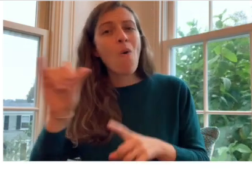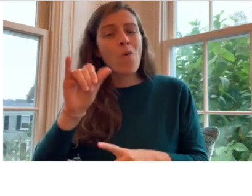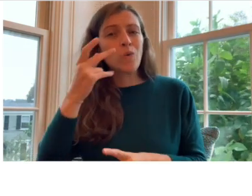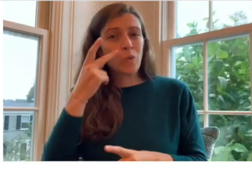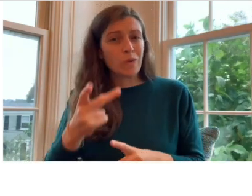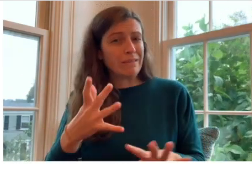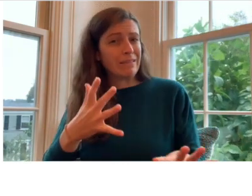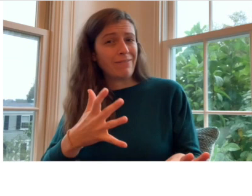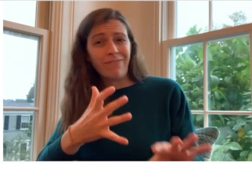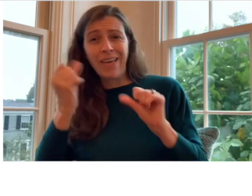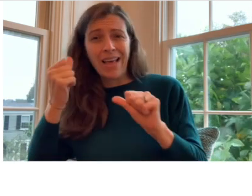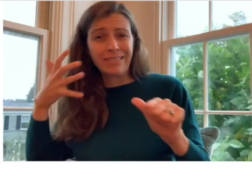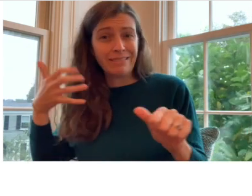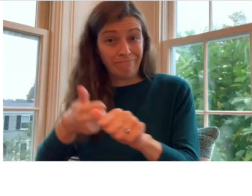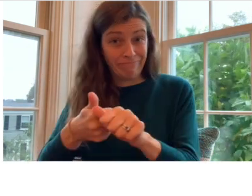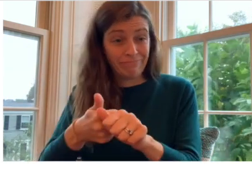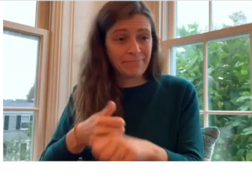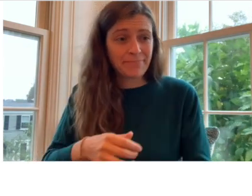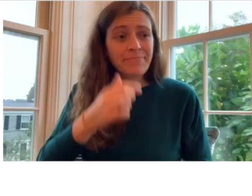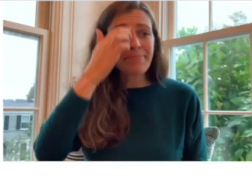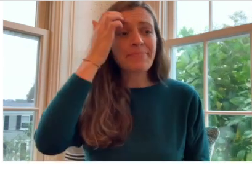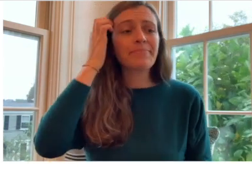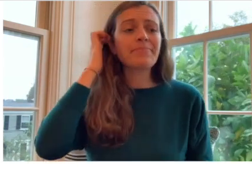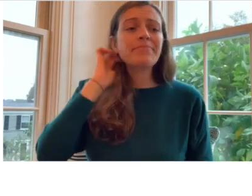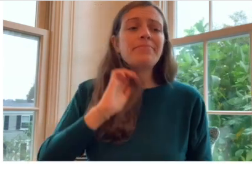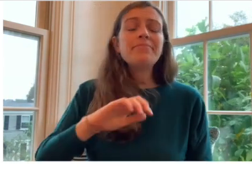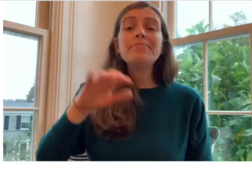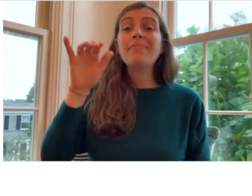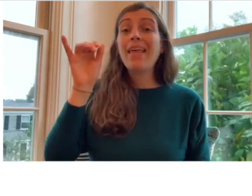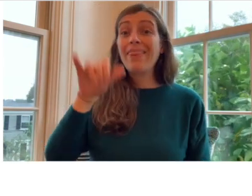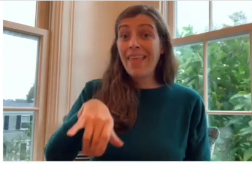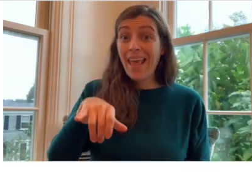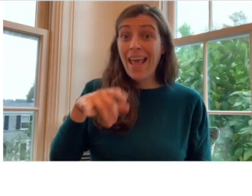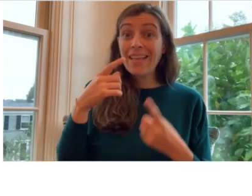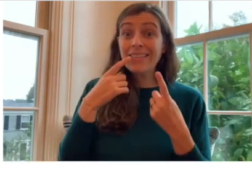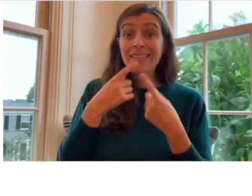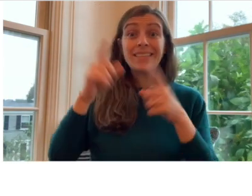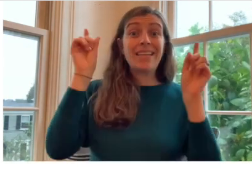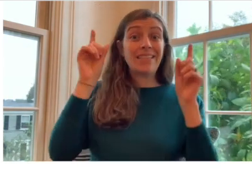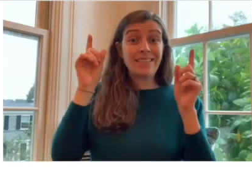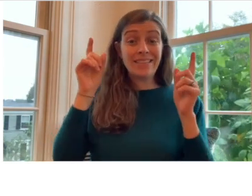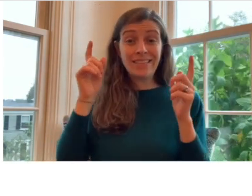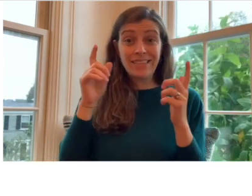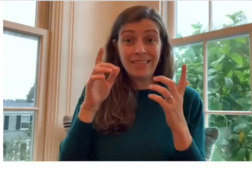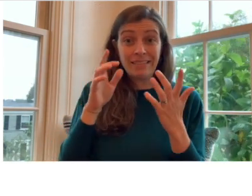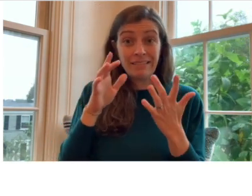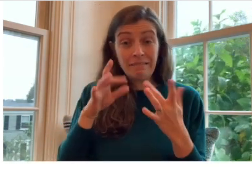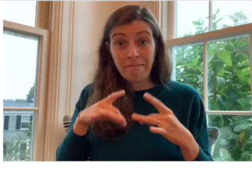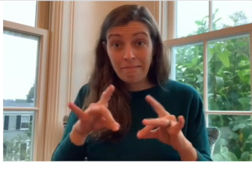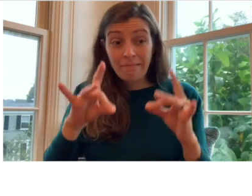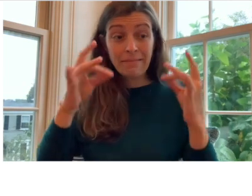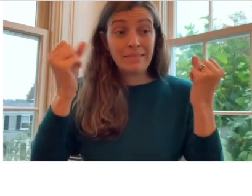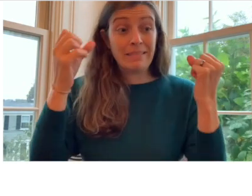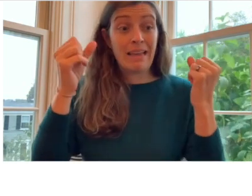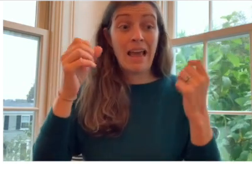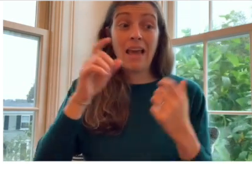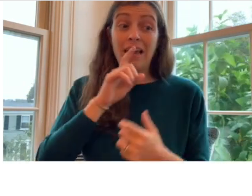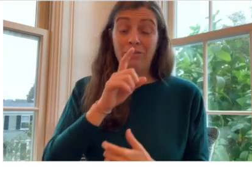in adolescence. Kids appear to be able to catch up in their vocabulary skills. The success that we